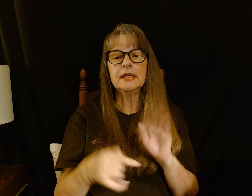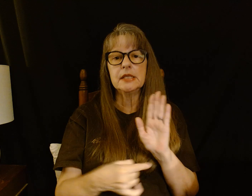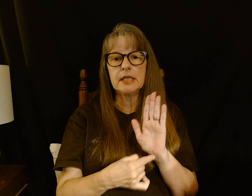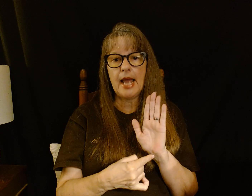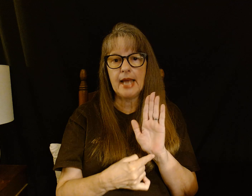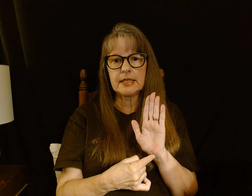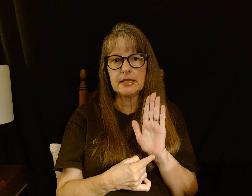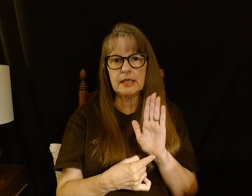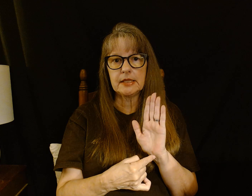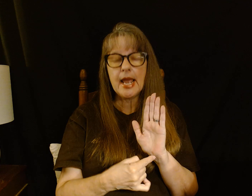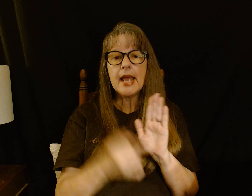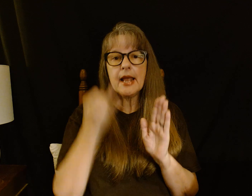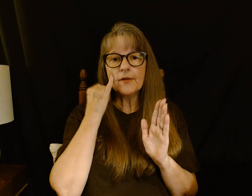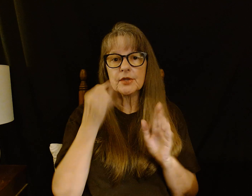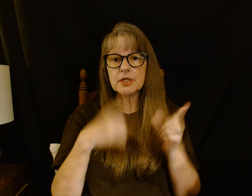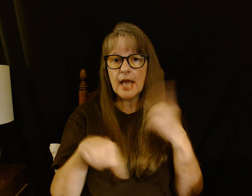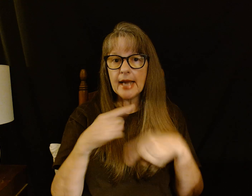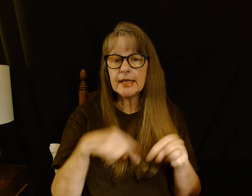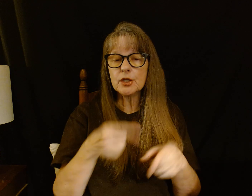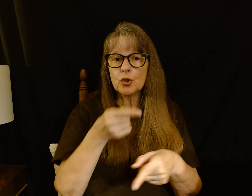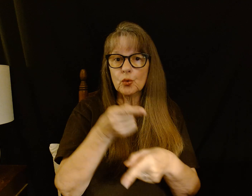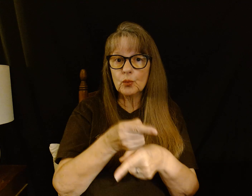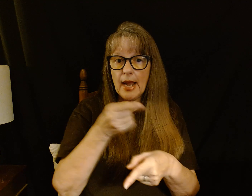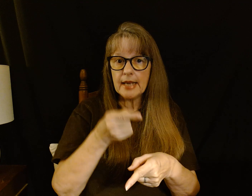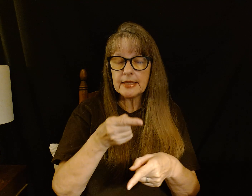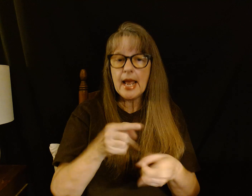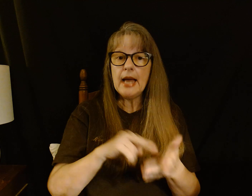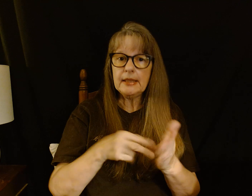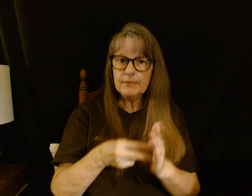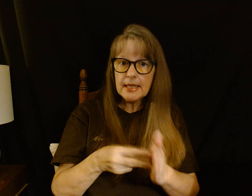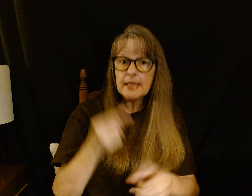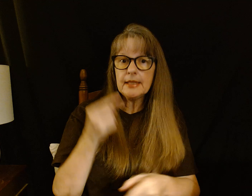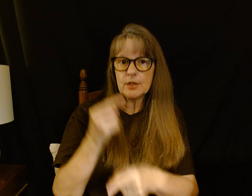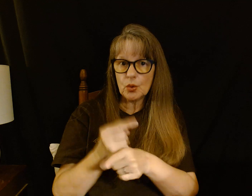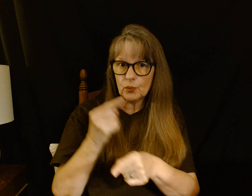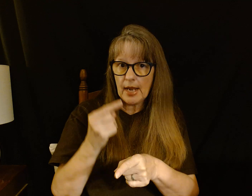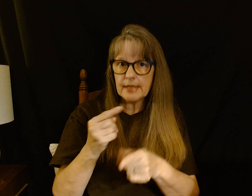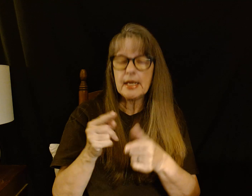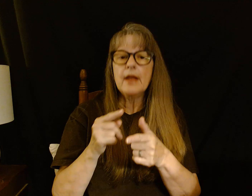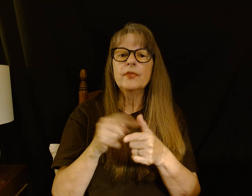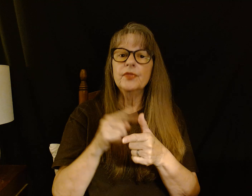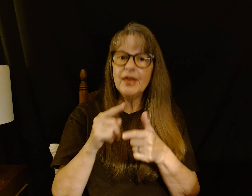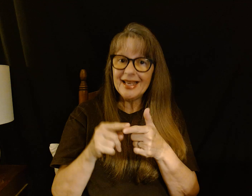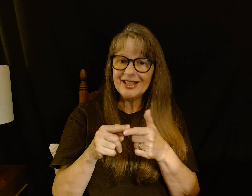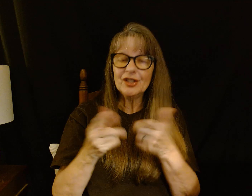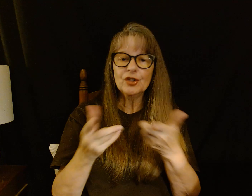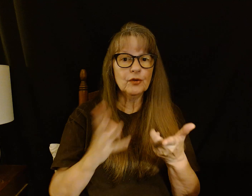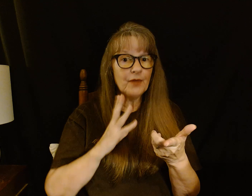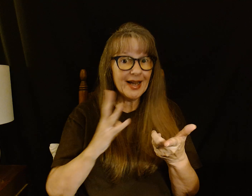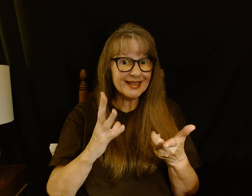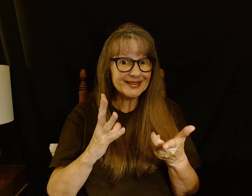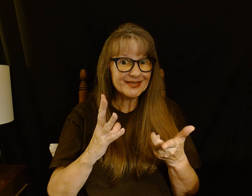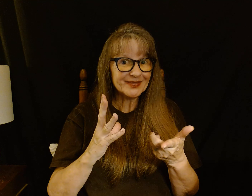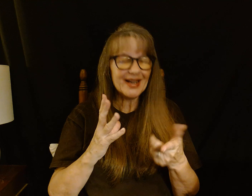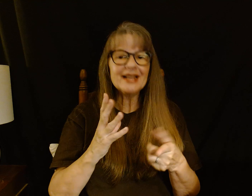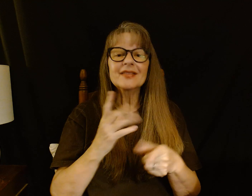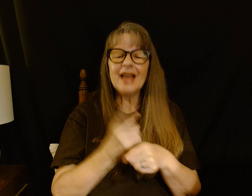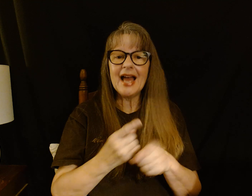an accent. If the sign is correct and the meaning is correct, then you're fine, right? That is